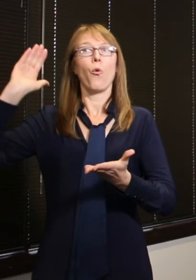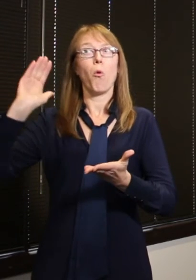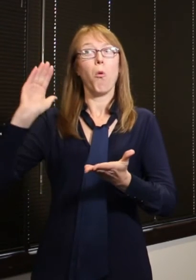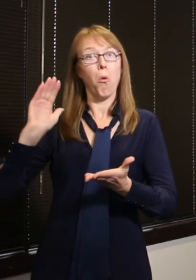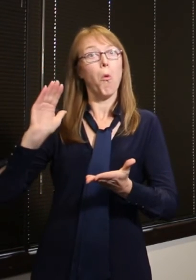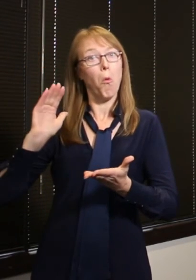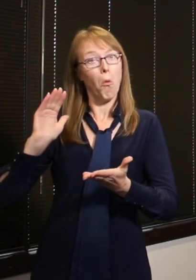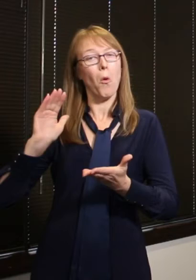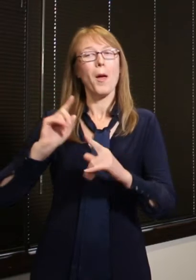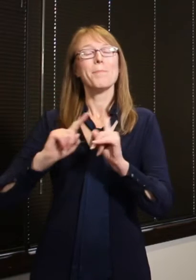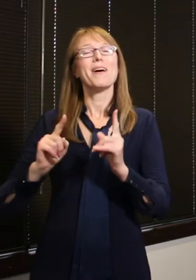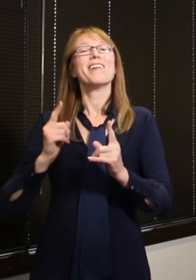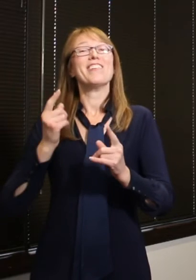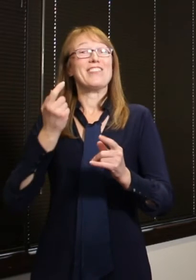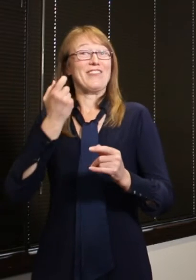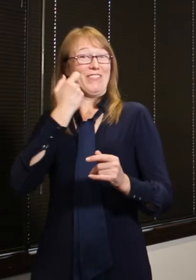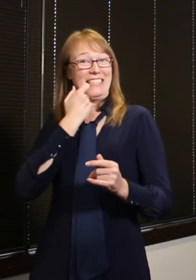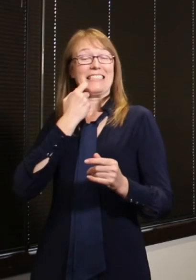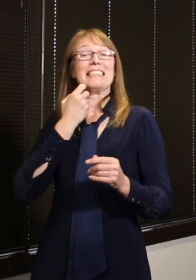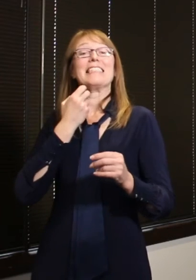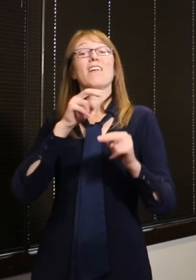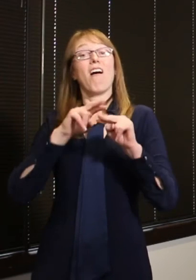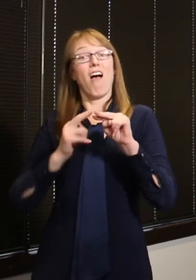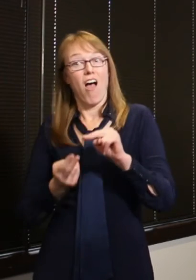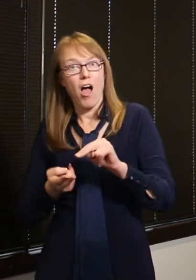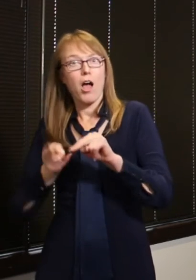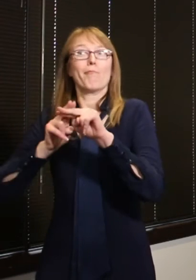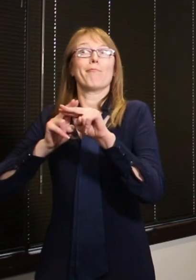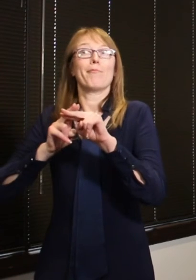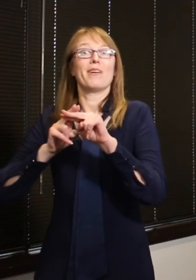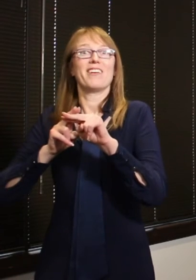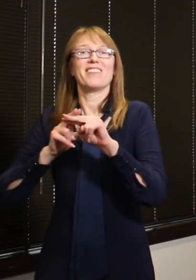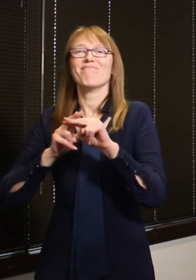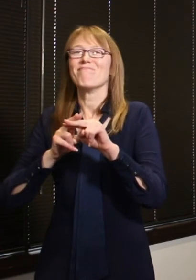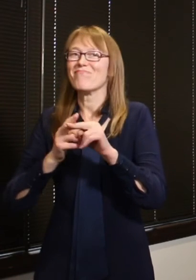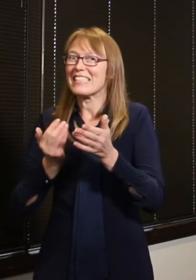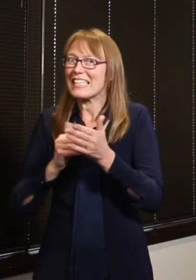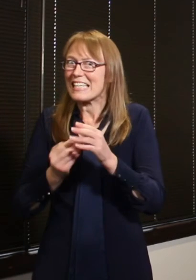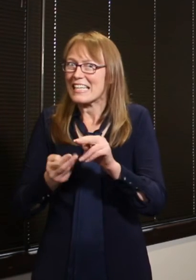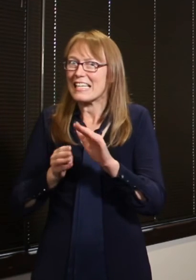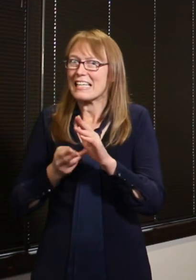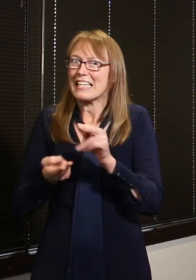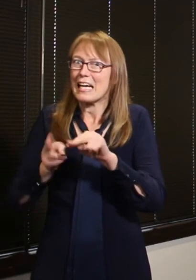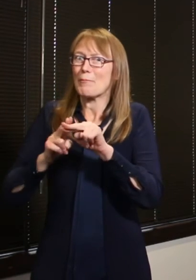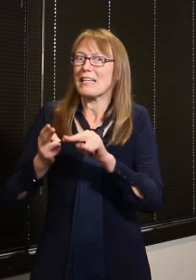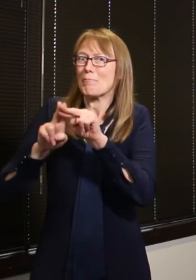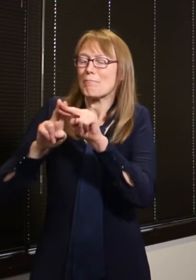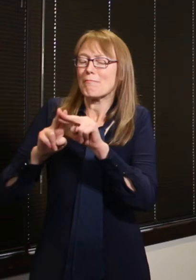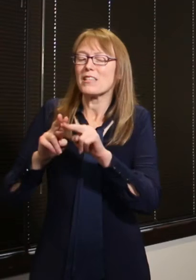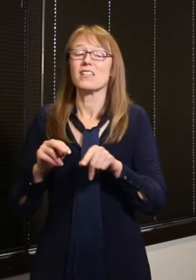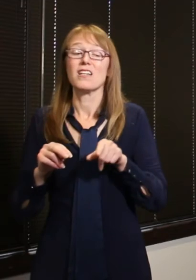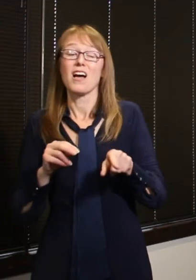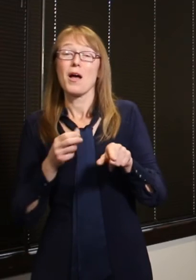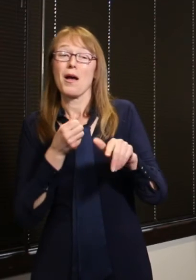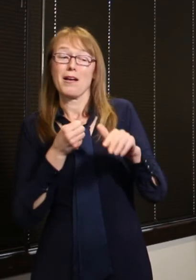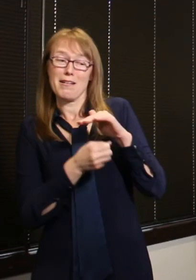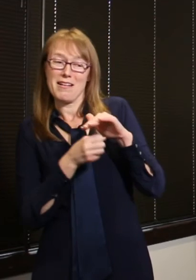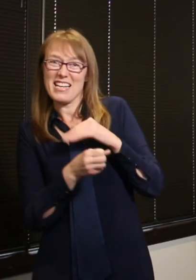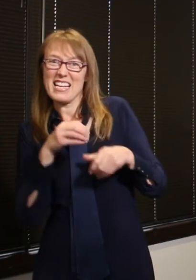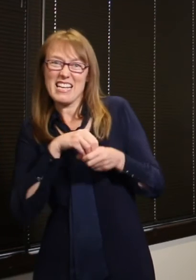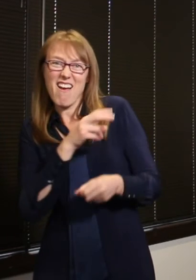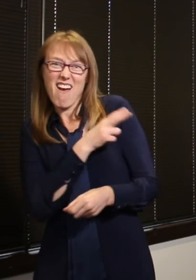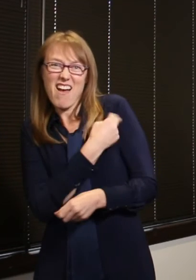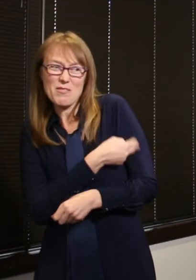recent spike in cases across the region is concerning, and the increase in hospitalizations is concerning. And we don't want to